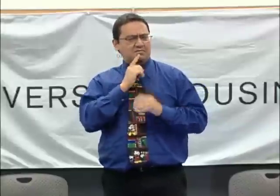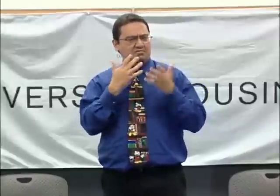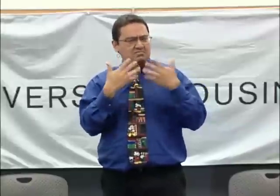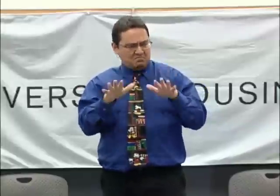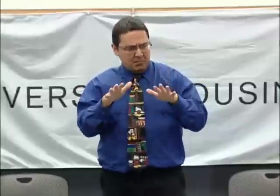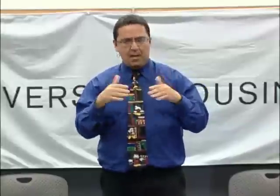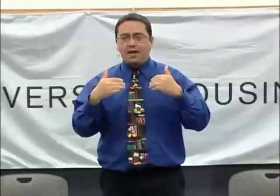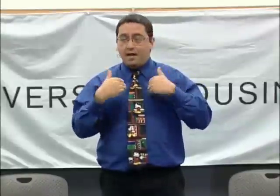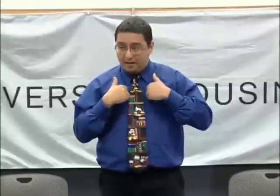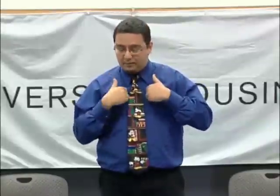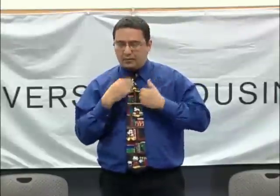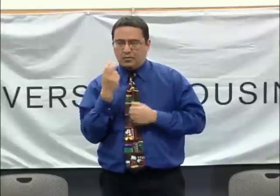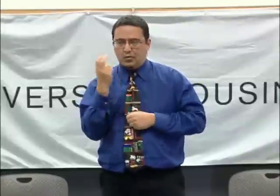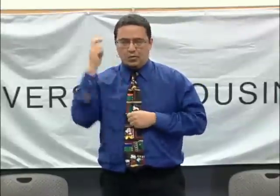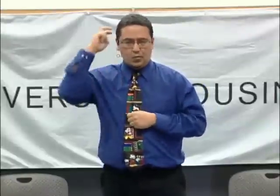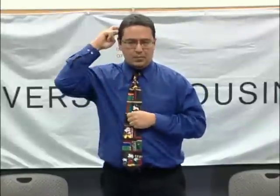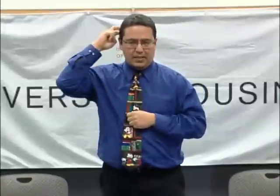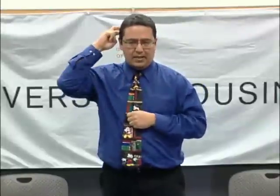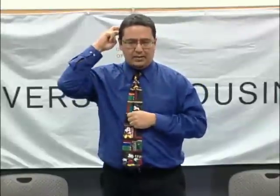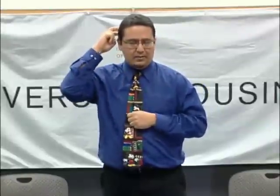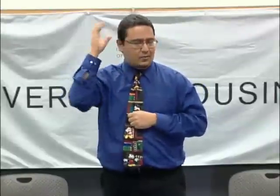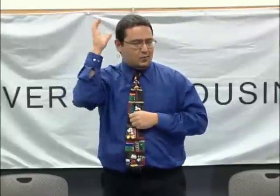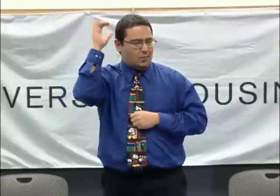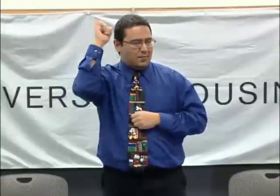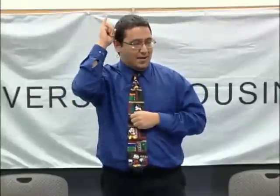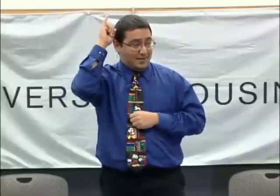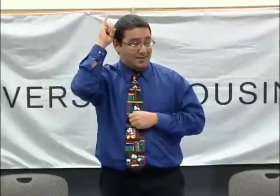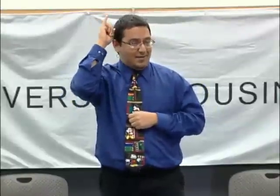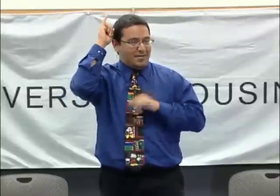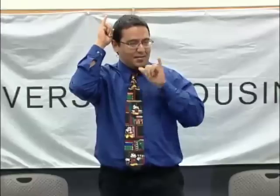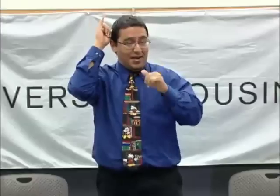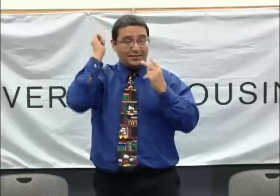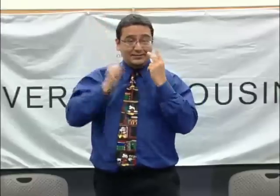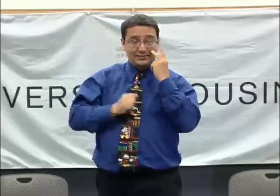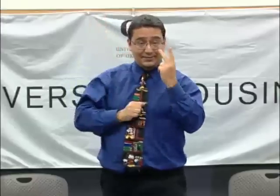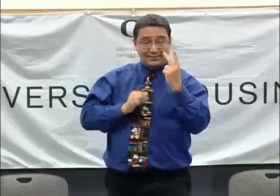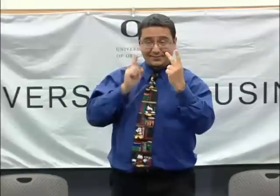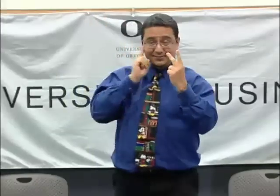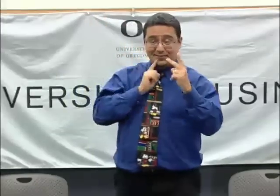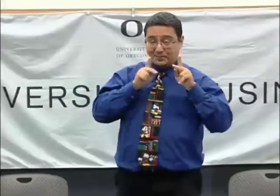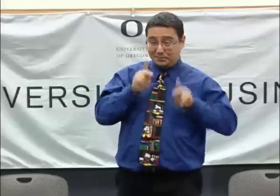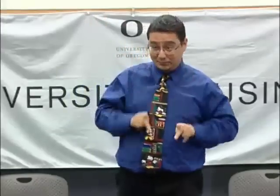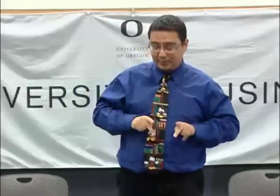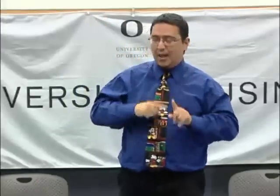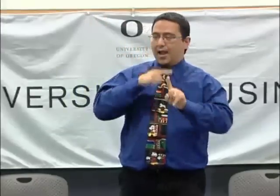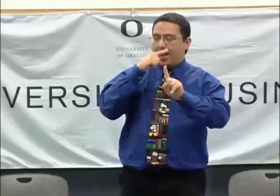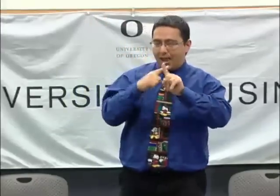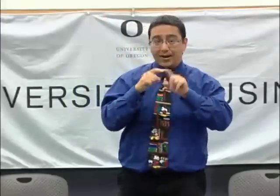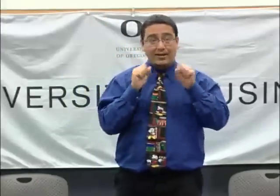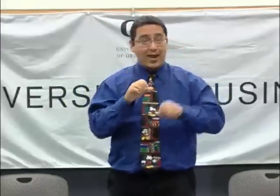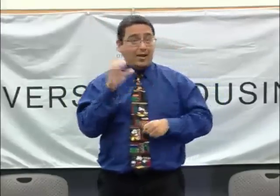has a deaf identity, but also has a cochlear implant. That is see and hear,